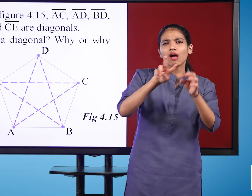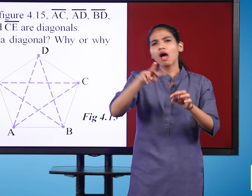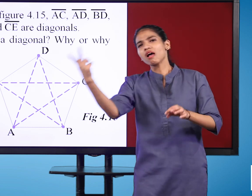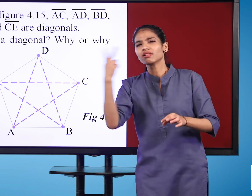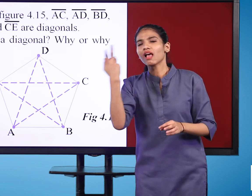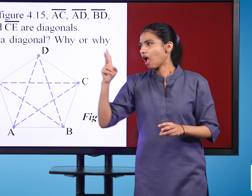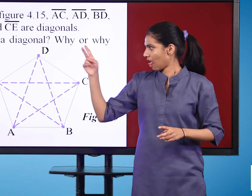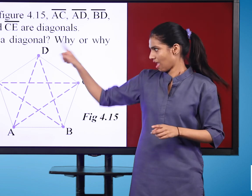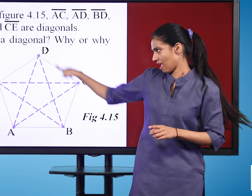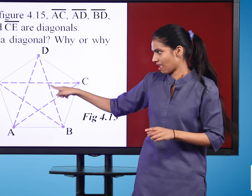Why?